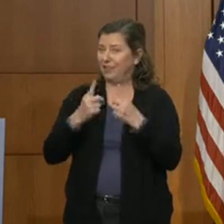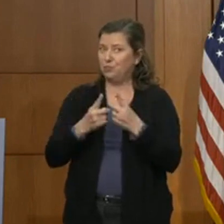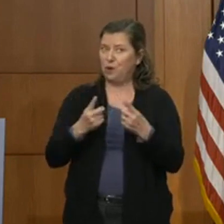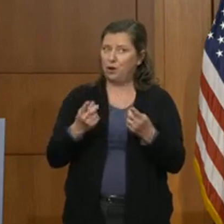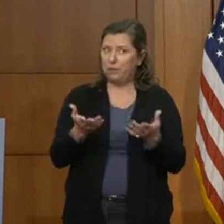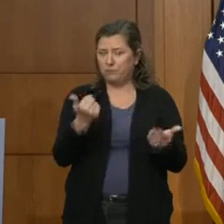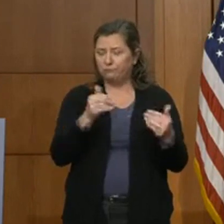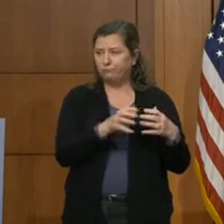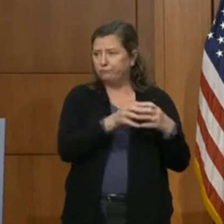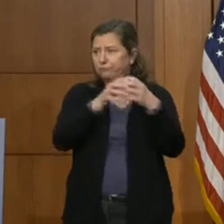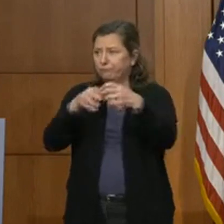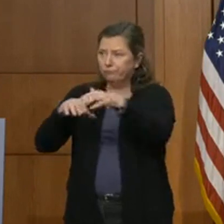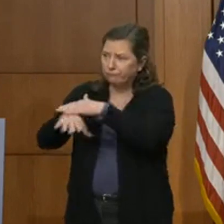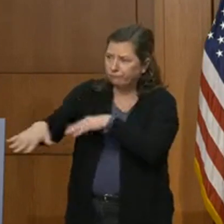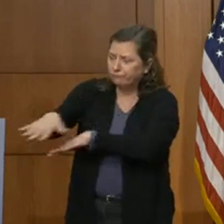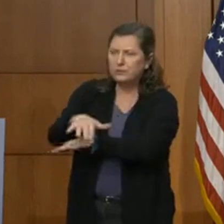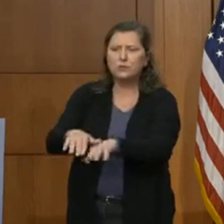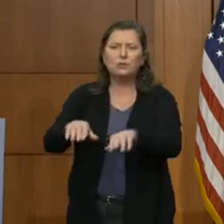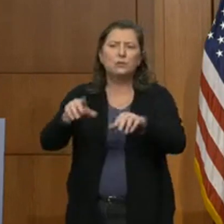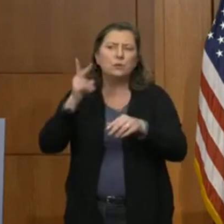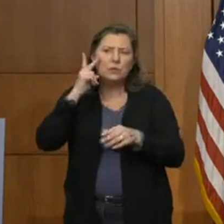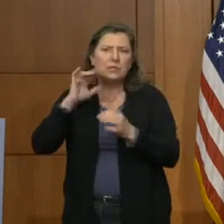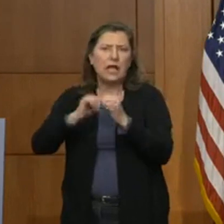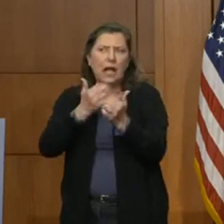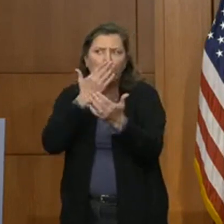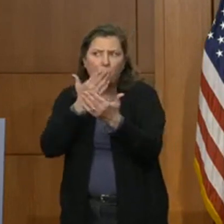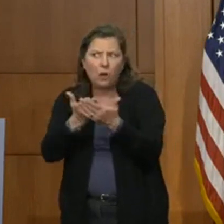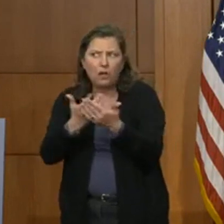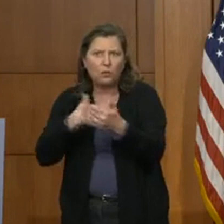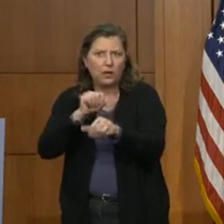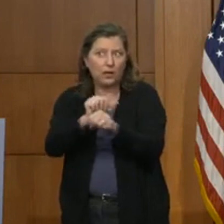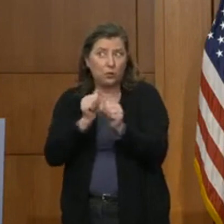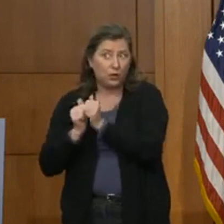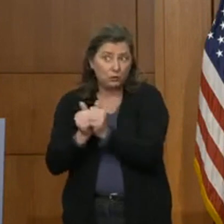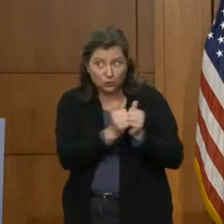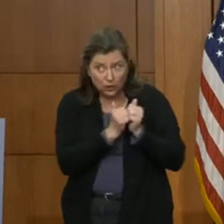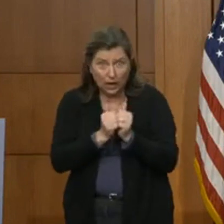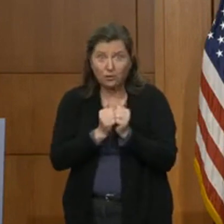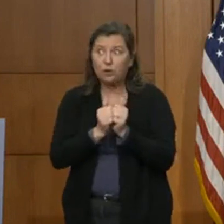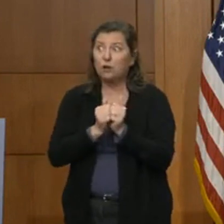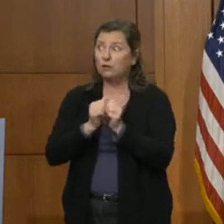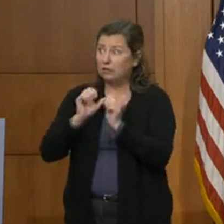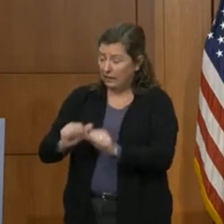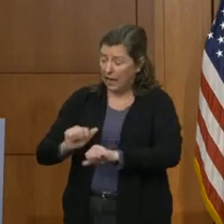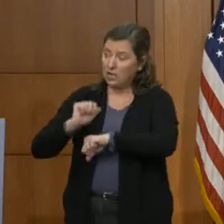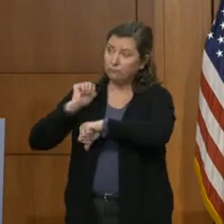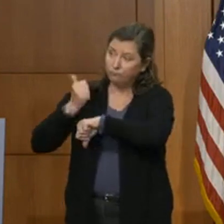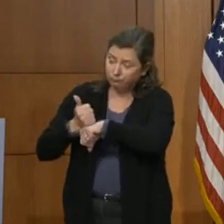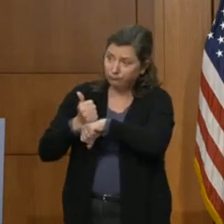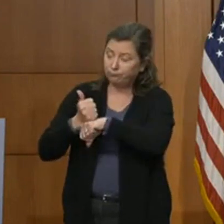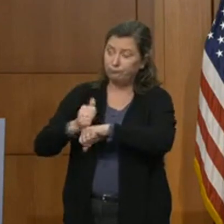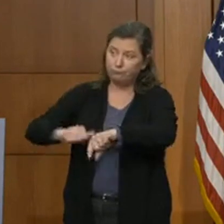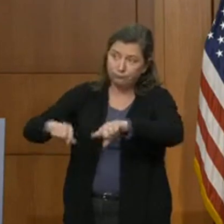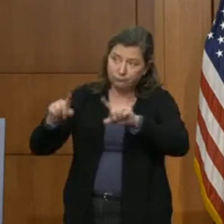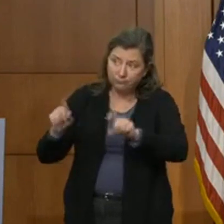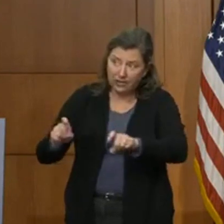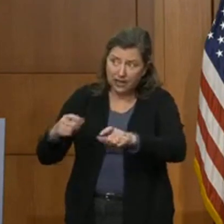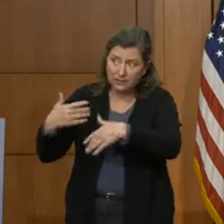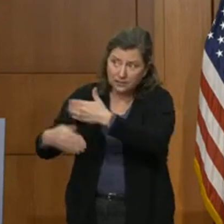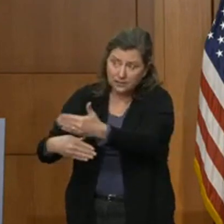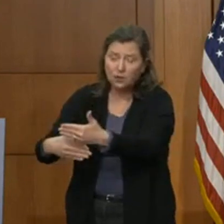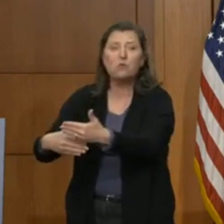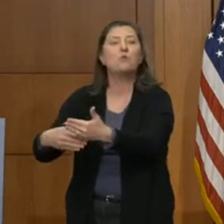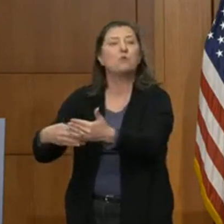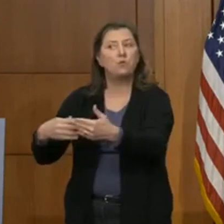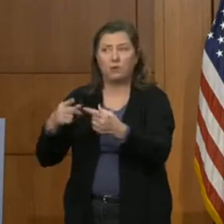to test out how well we could work together in actually implementing those tests, and we were